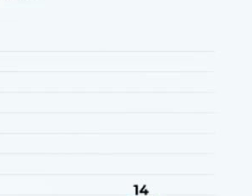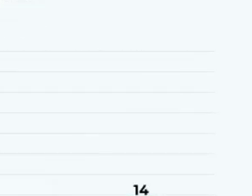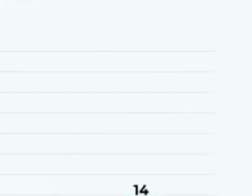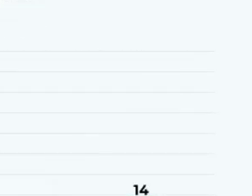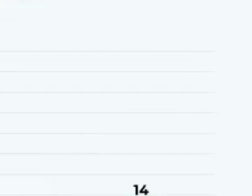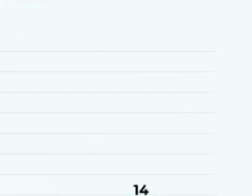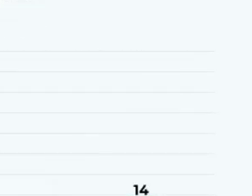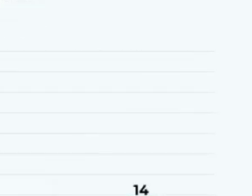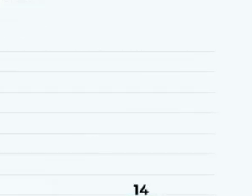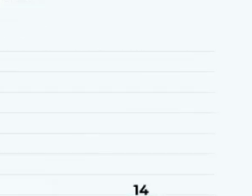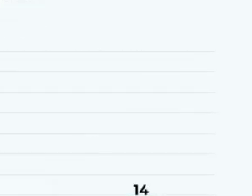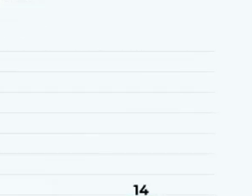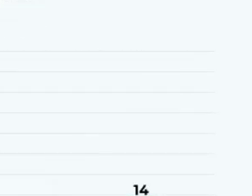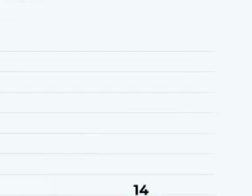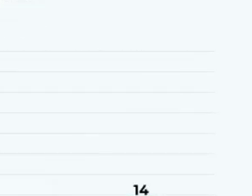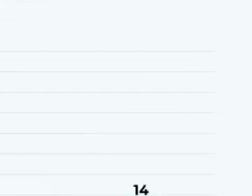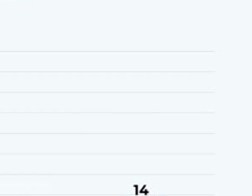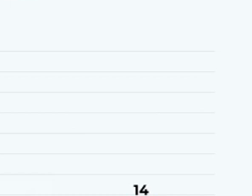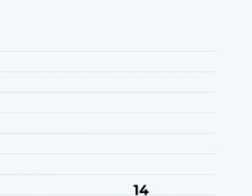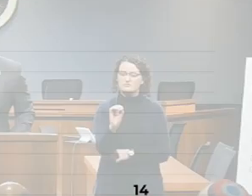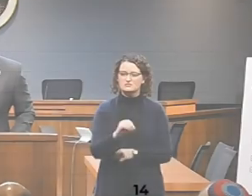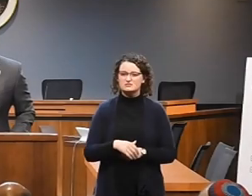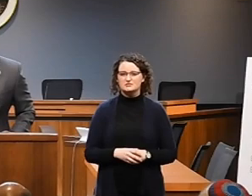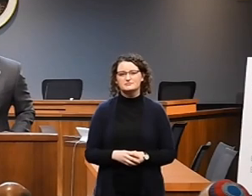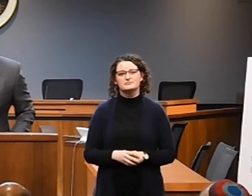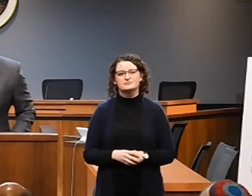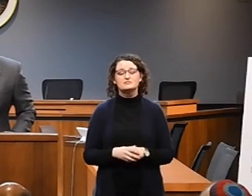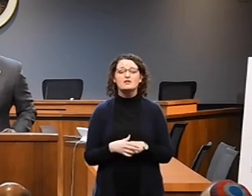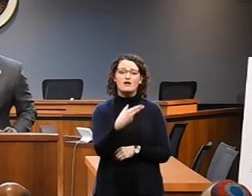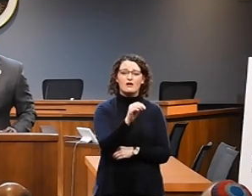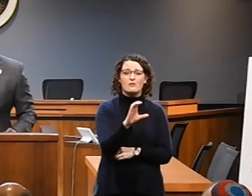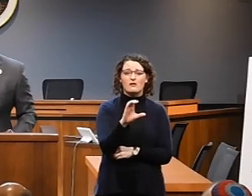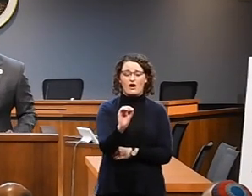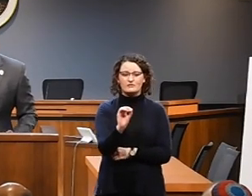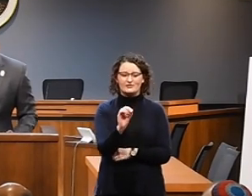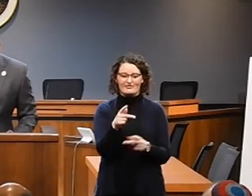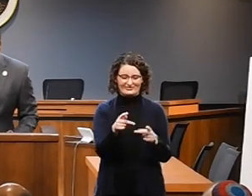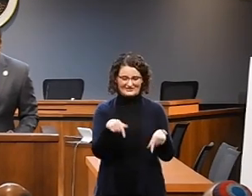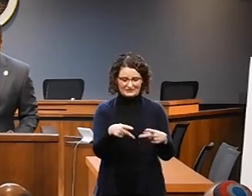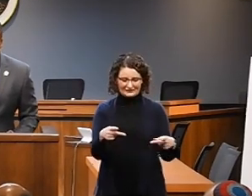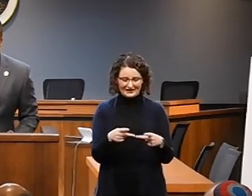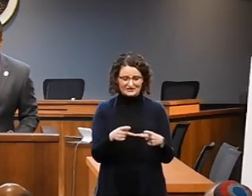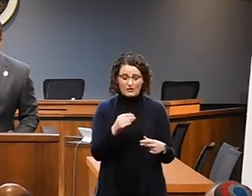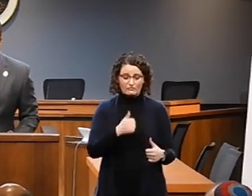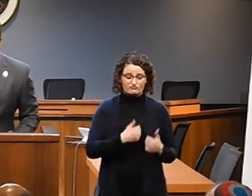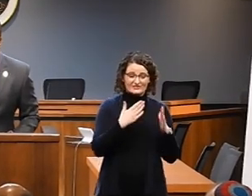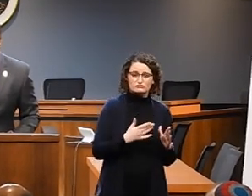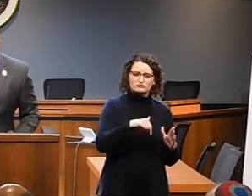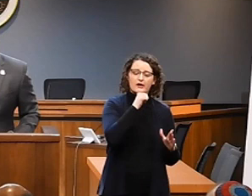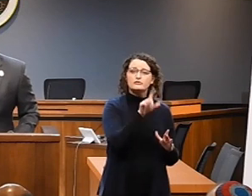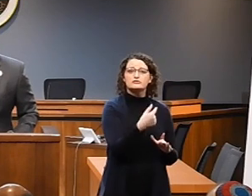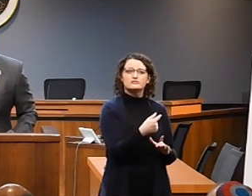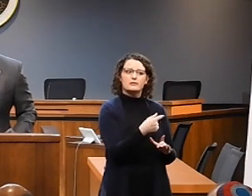state, but even right here at home in our county. Howard County is a place where residents shouldn't just be safe,